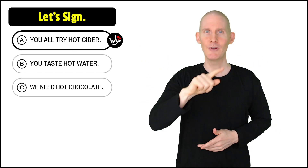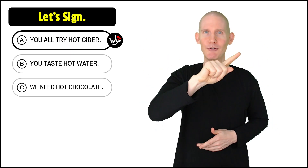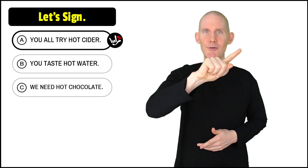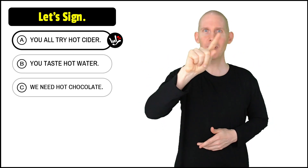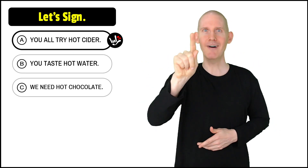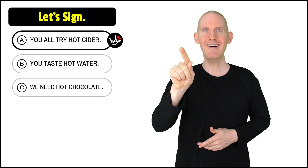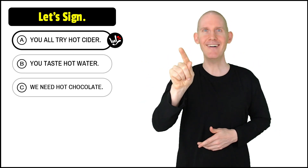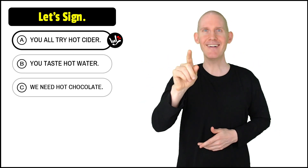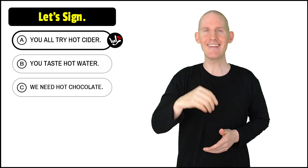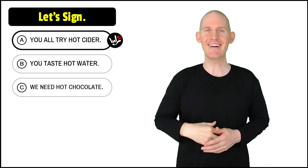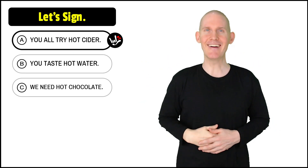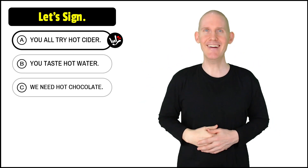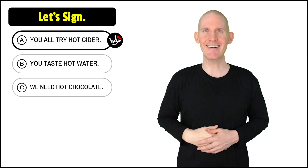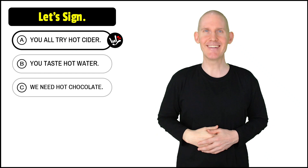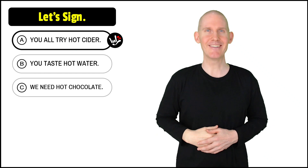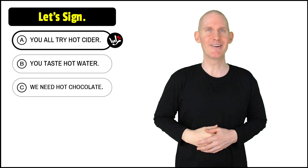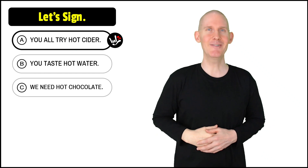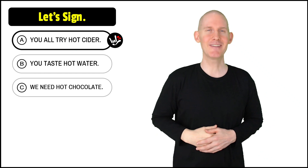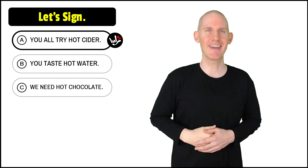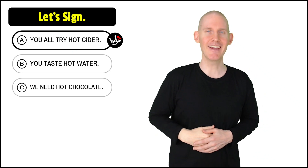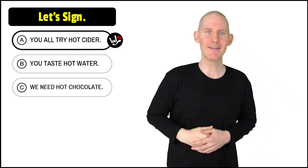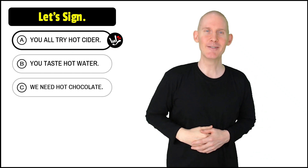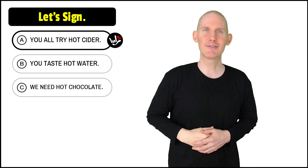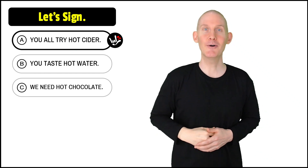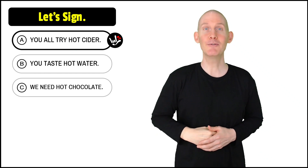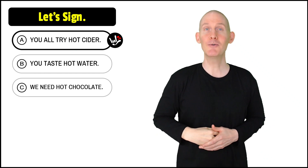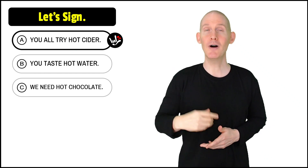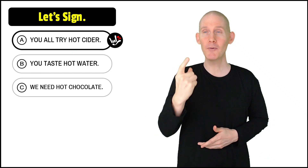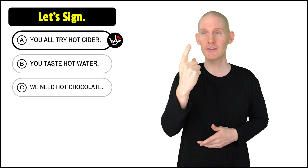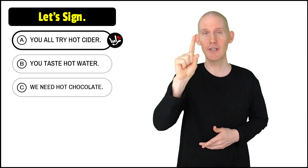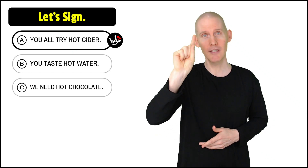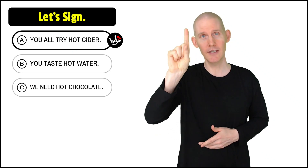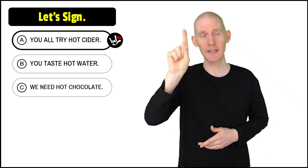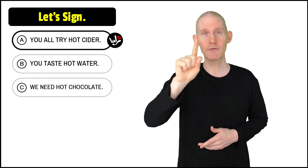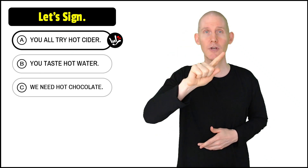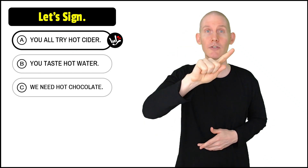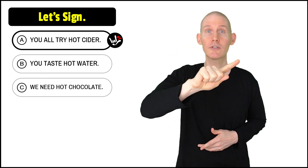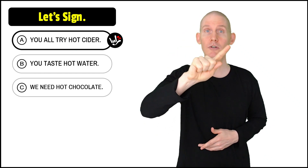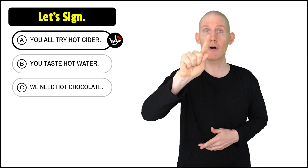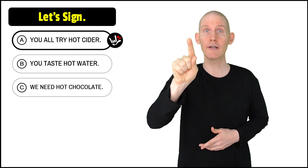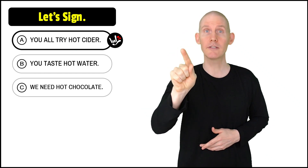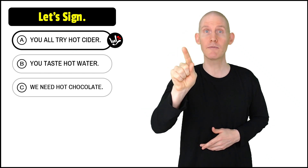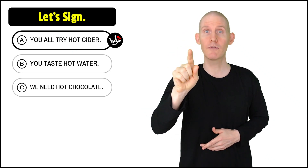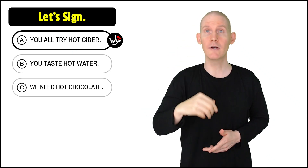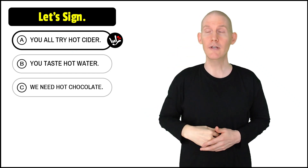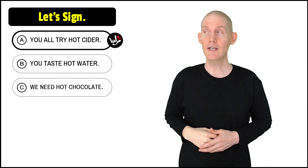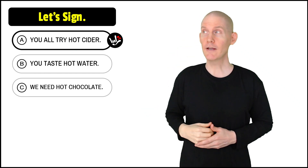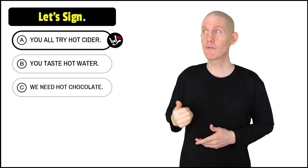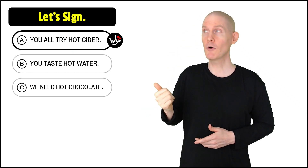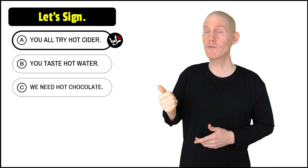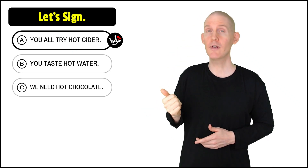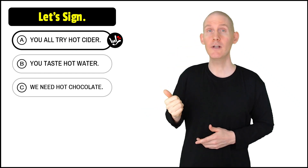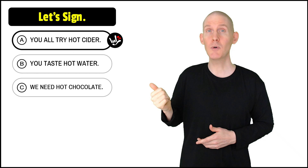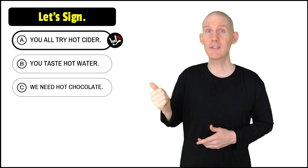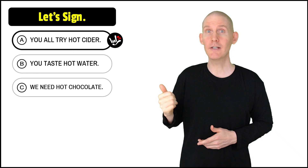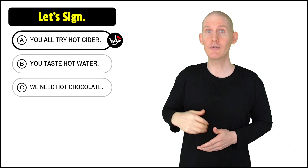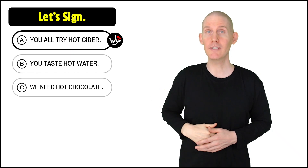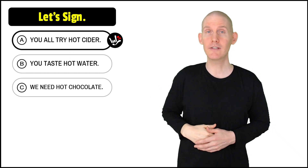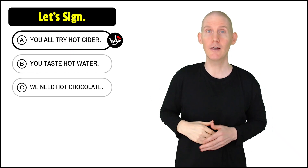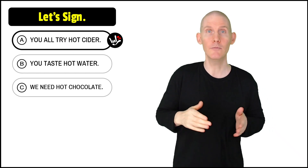you all. Okay, so you all, once again, index finger just cross in front. If they're over there, you want to address them, you